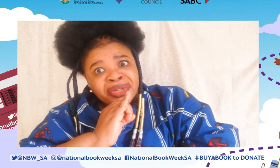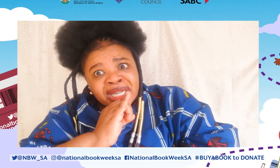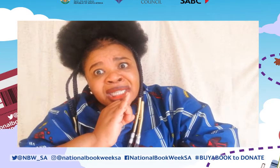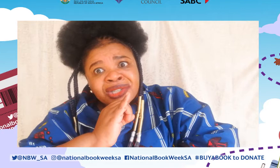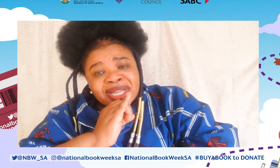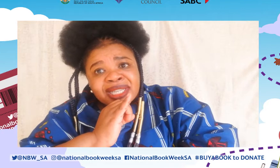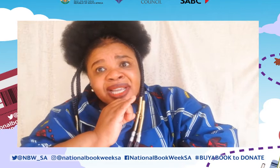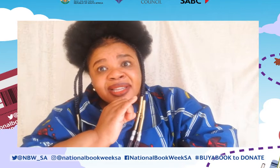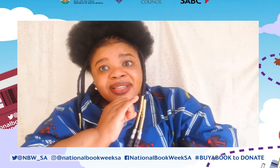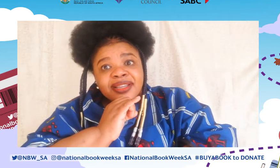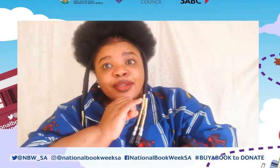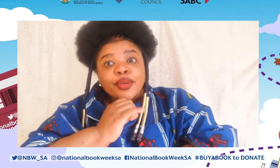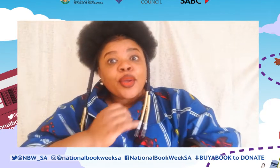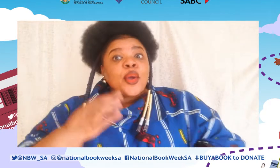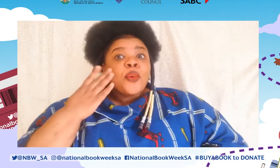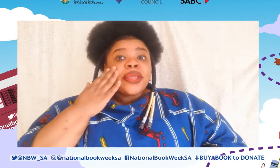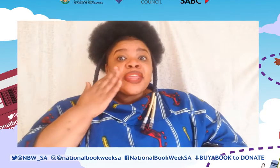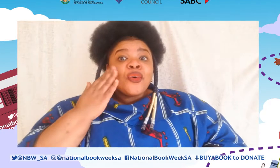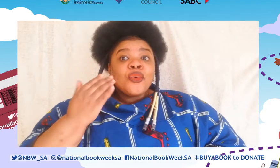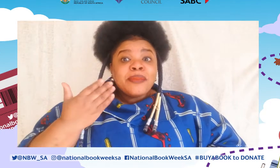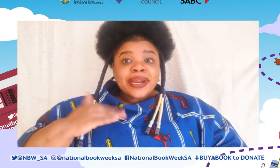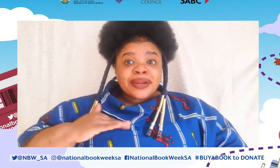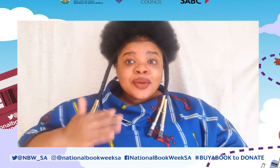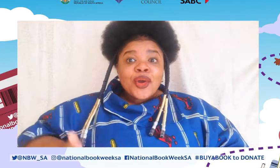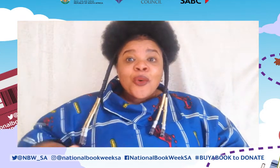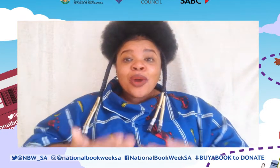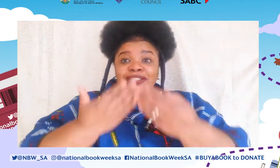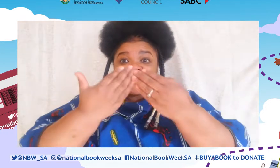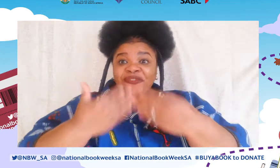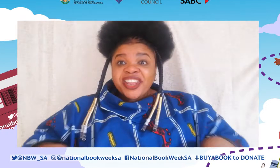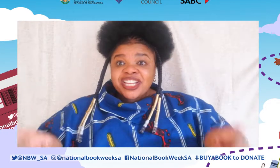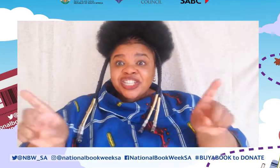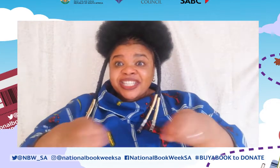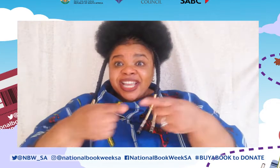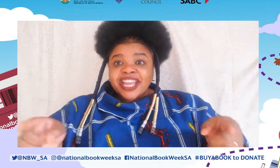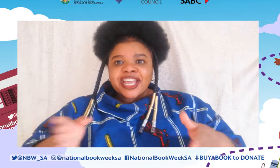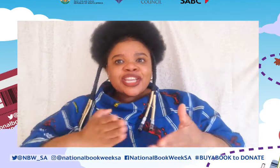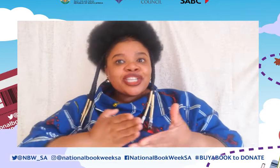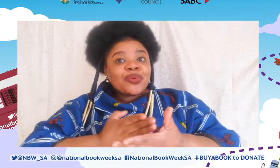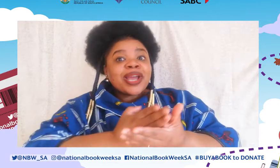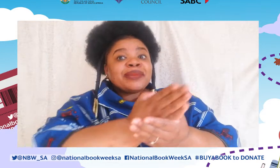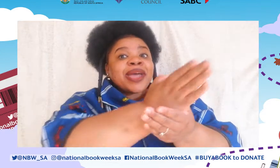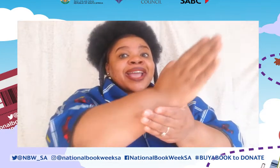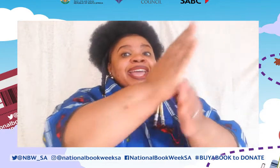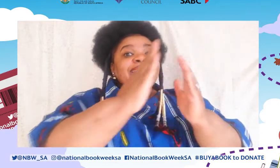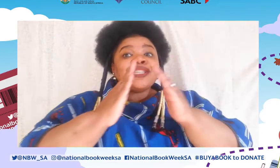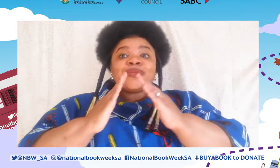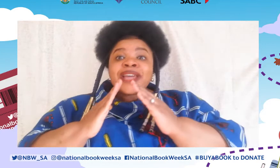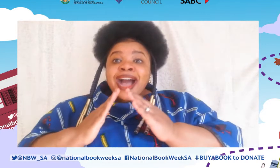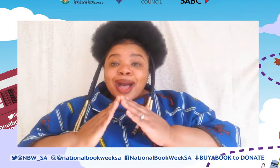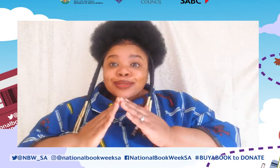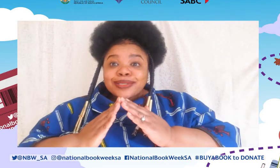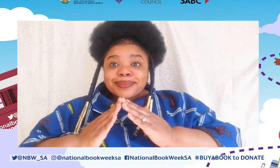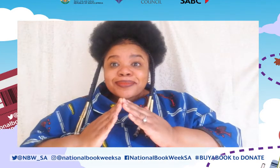Really, really interesting. When the woman was finished singing, she went back into